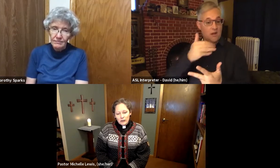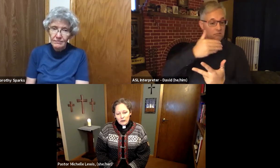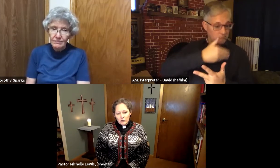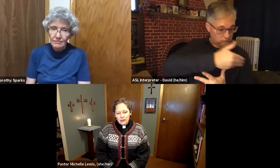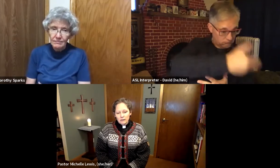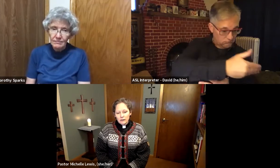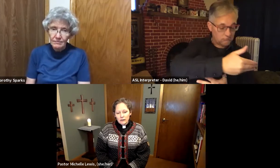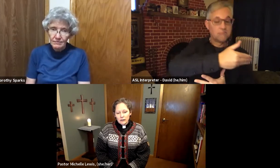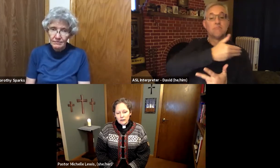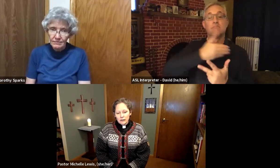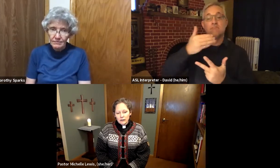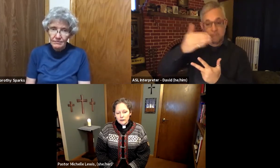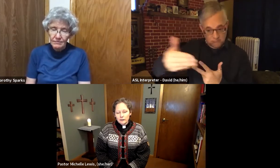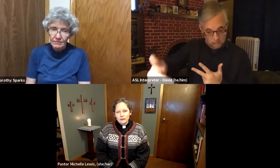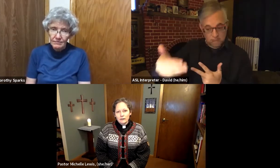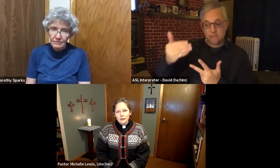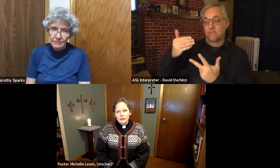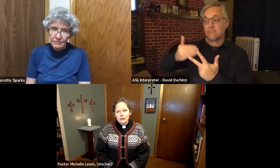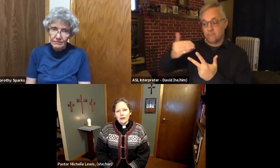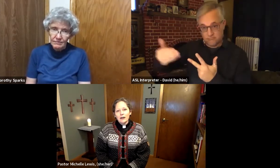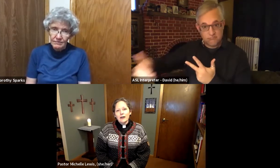sit with your grief